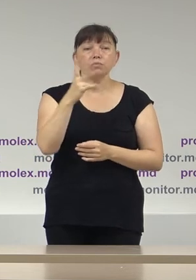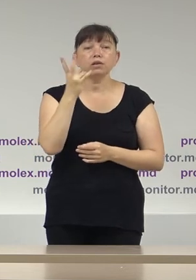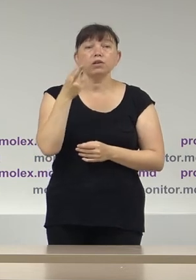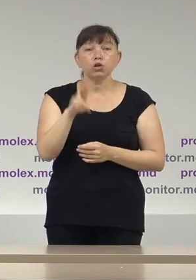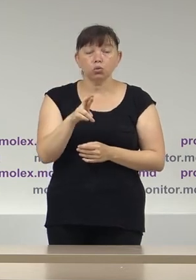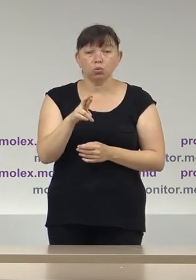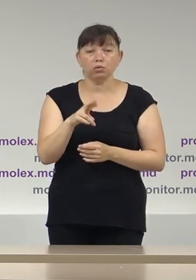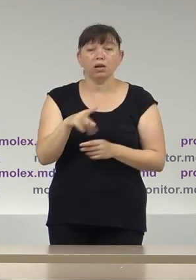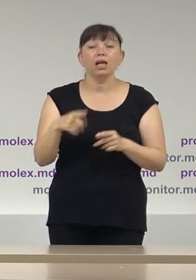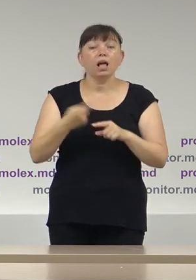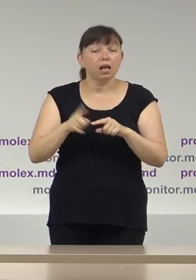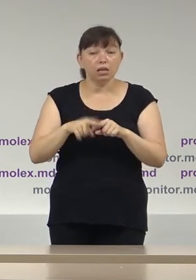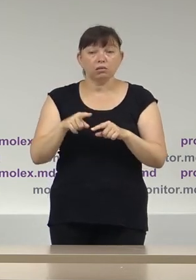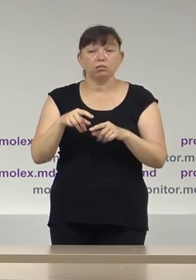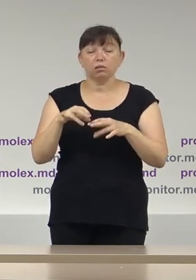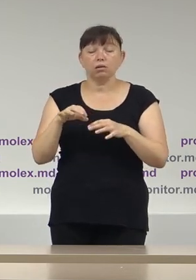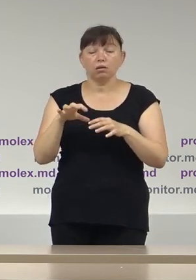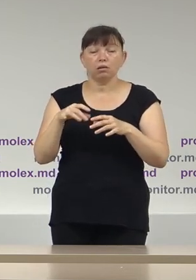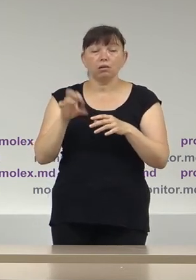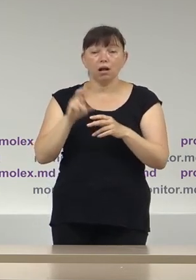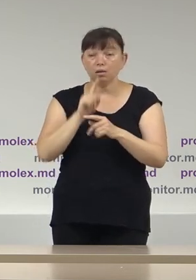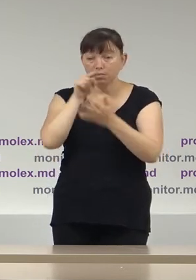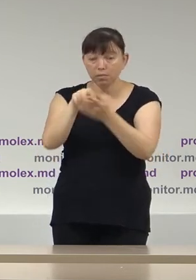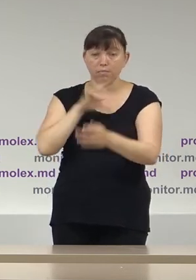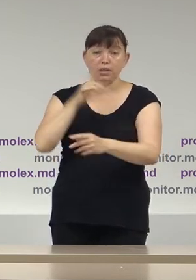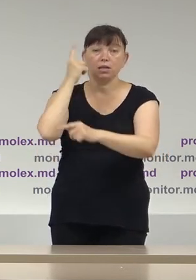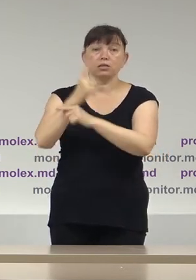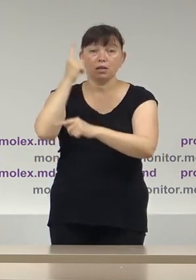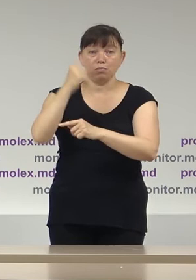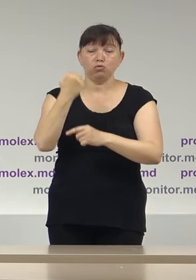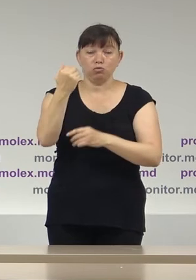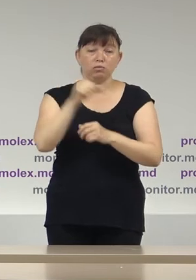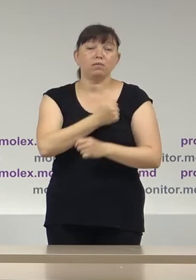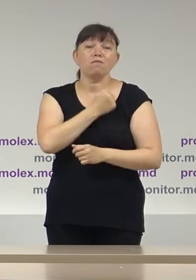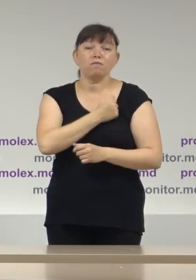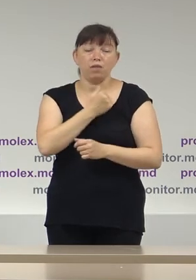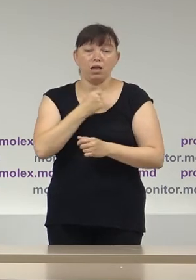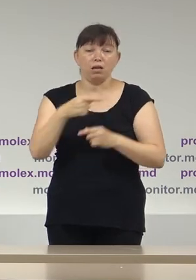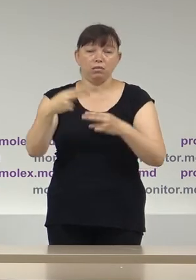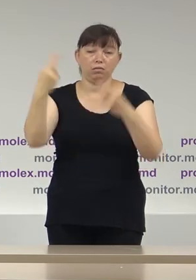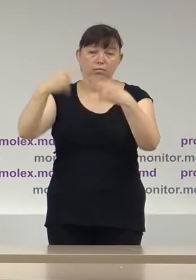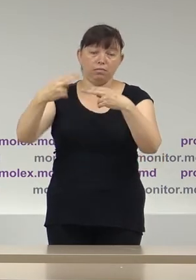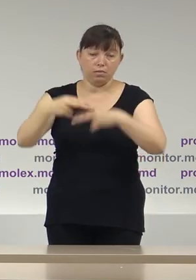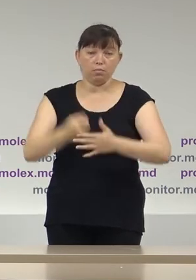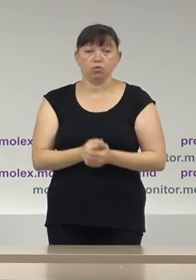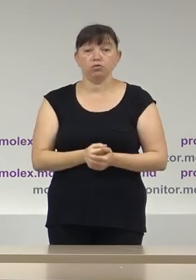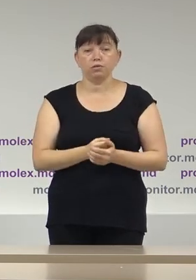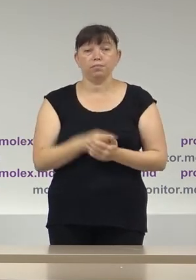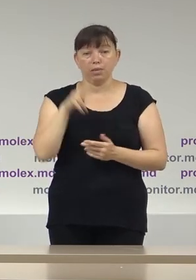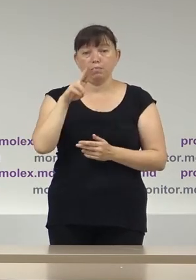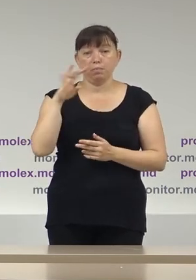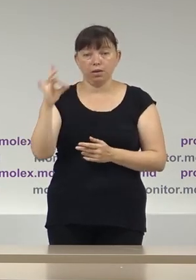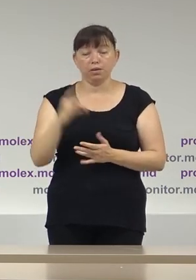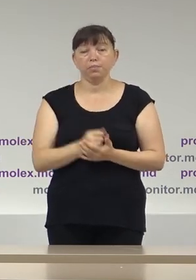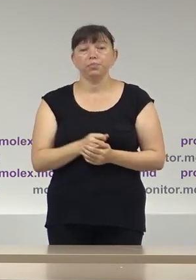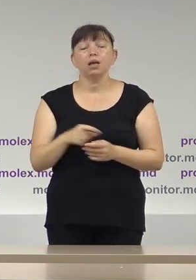to the Transnistrian region. Like in the case of 21st of June, the access was obstructed again by the military forces